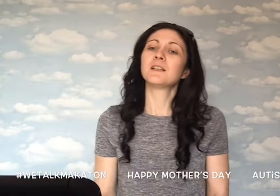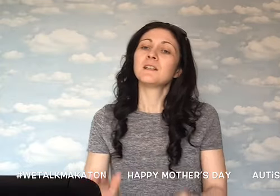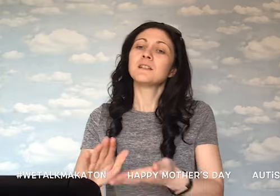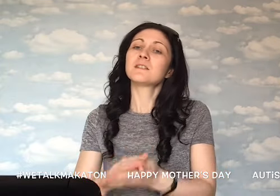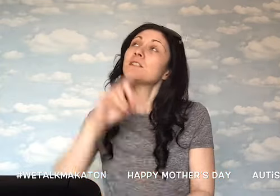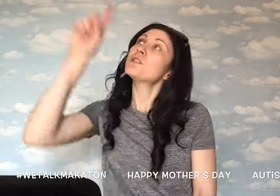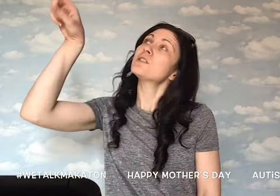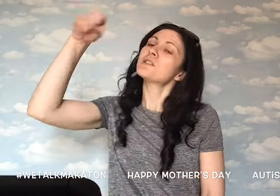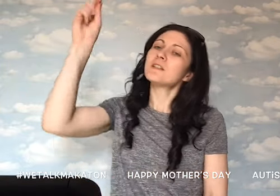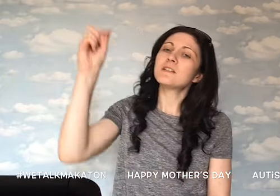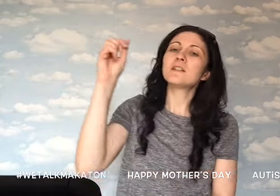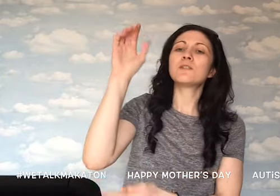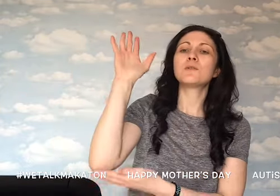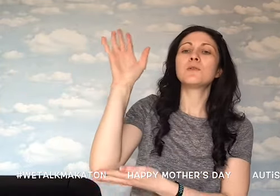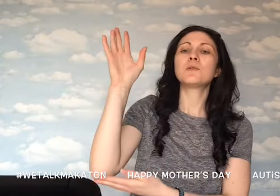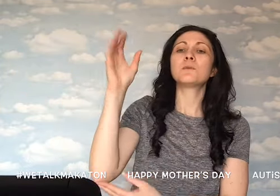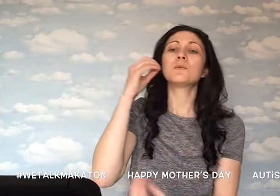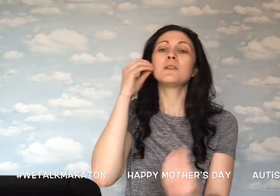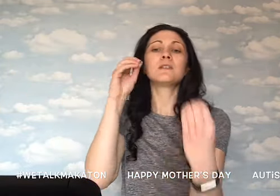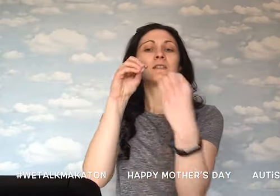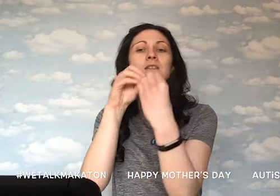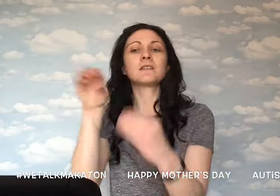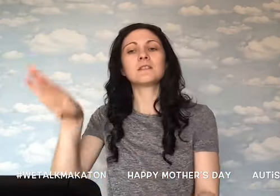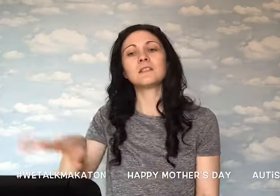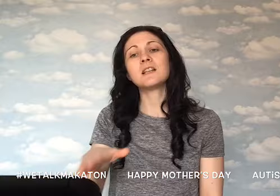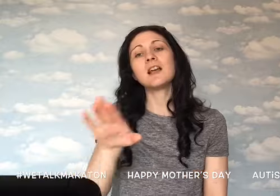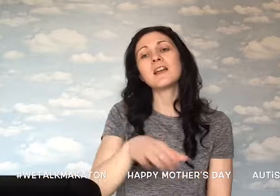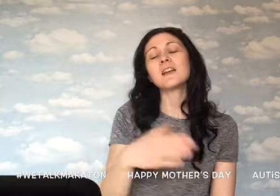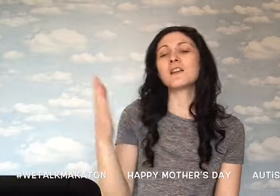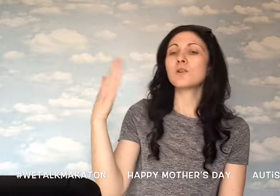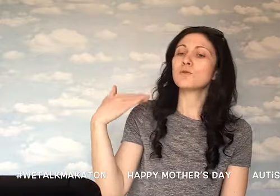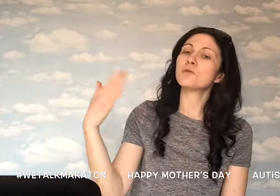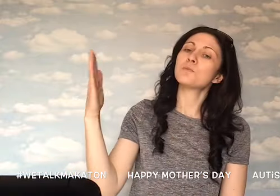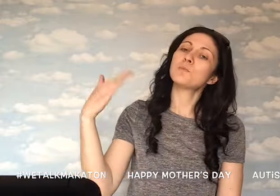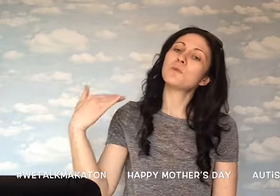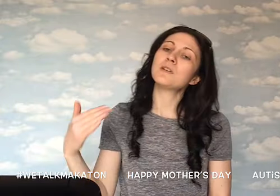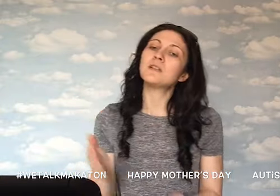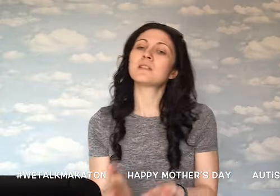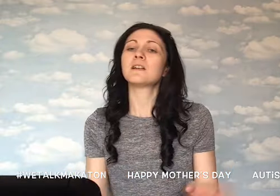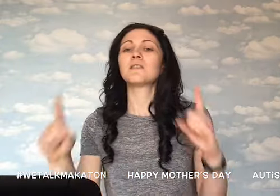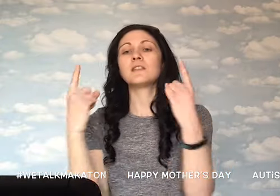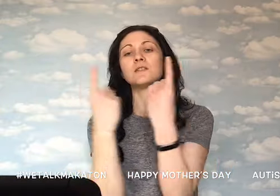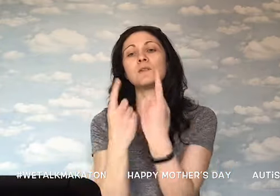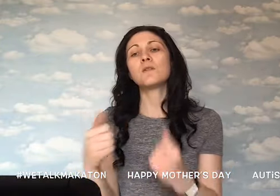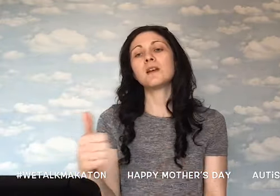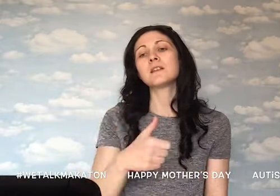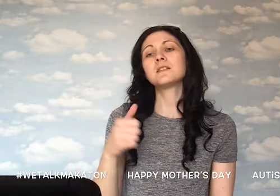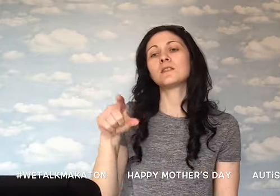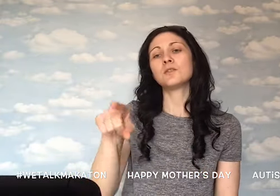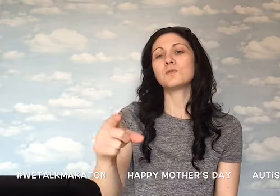Your touch is sunlight through the trees. Your kisses are the ocean breeze. Everything's alright when you're with